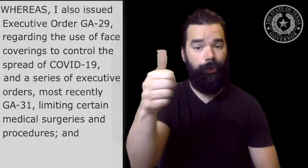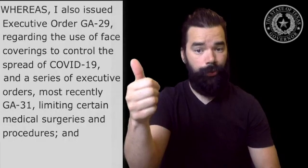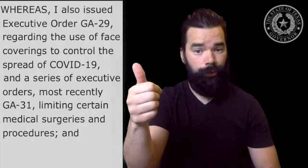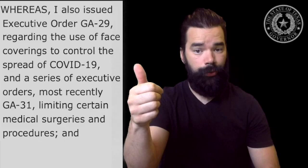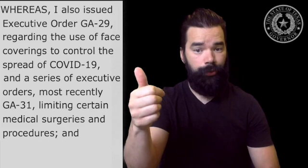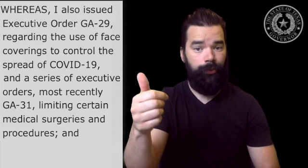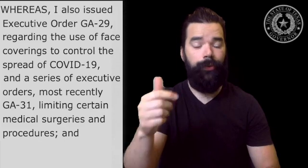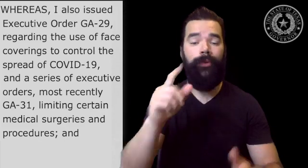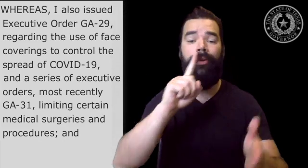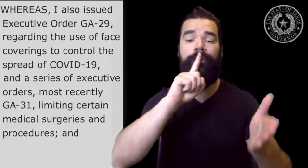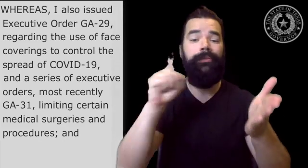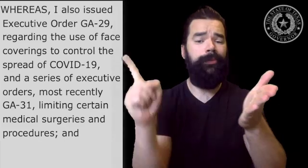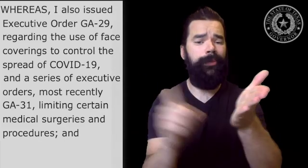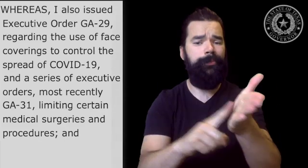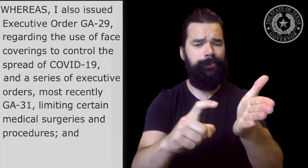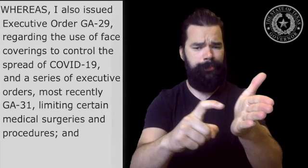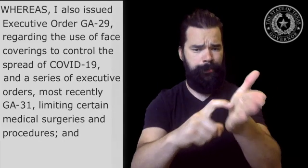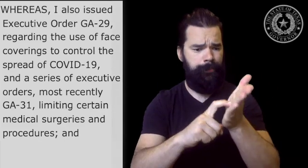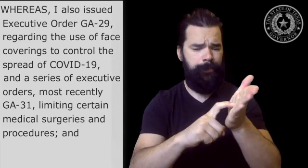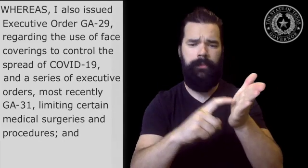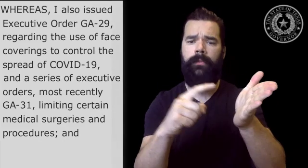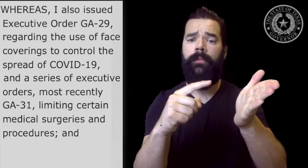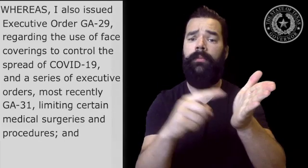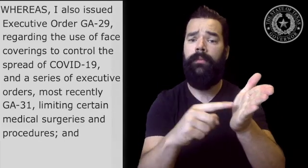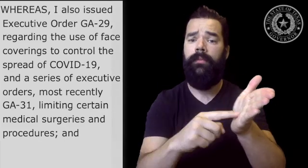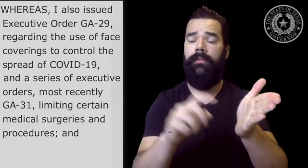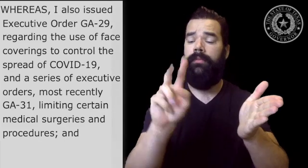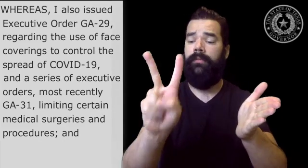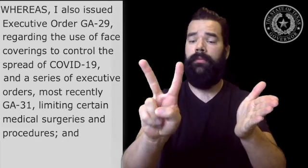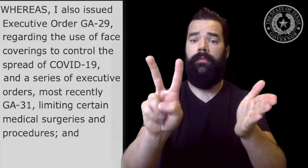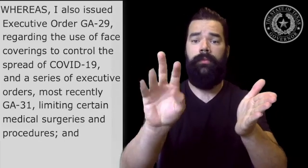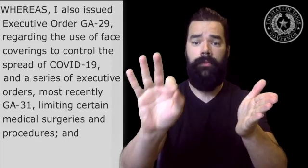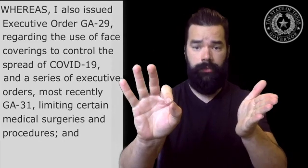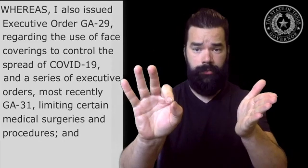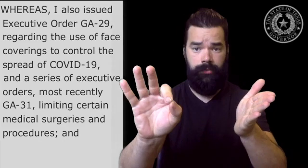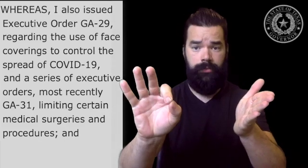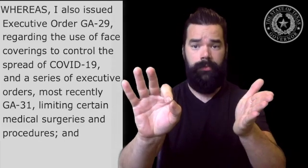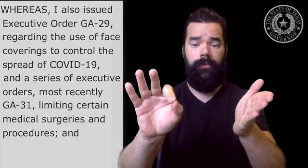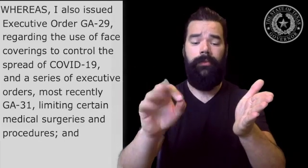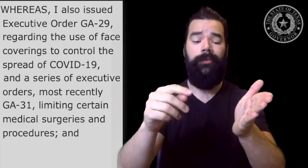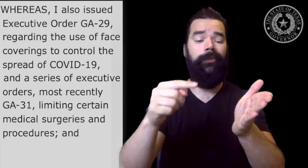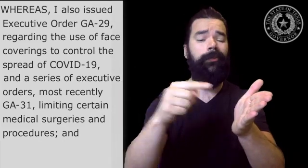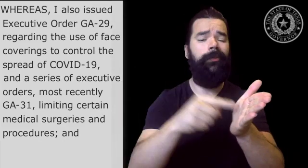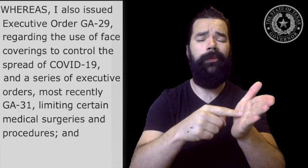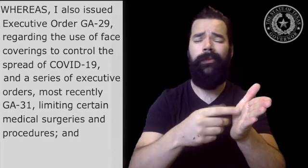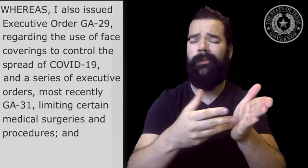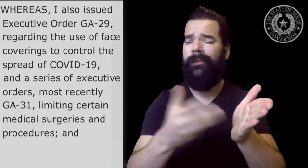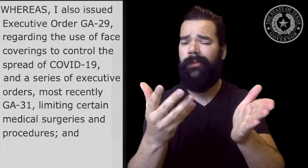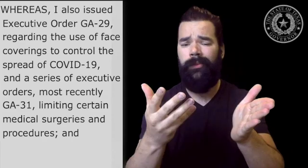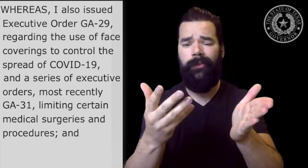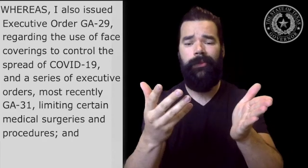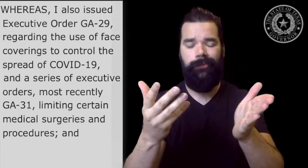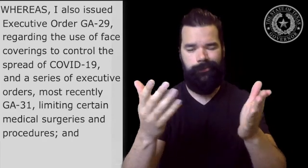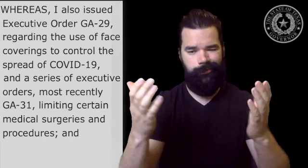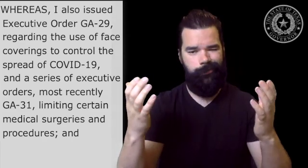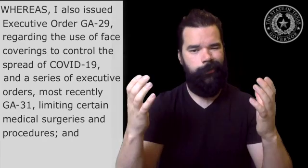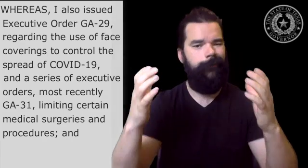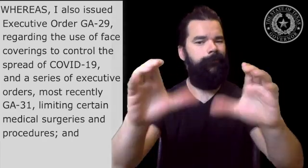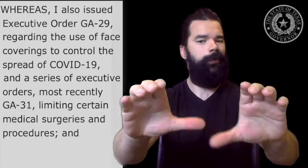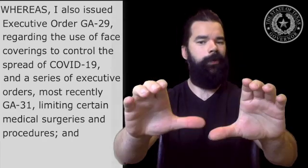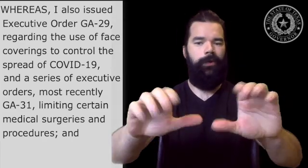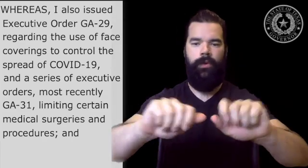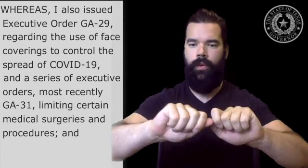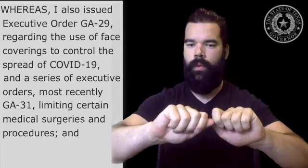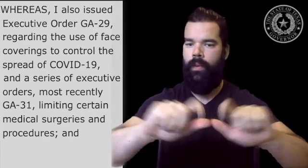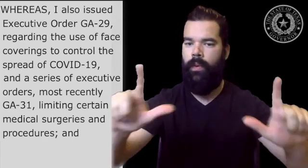whereas I also issued Executive Order GA29 regarding the use of face coverings to control the